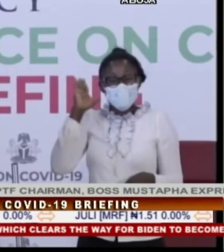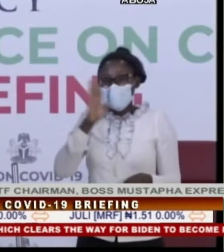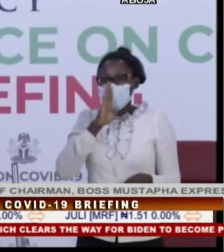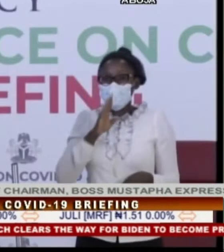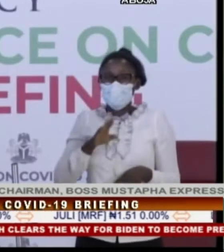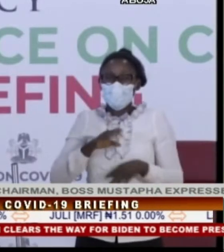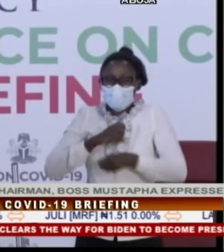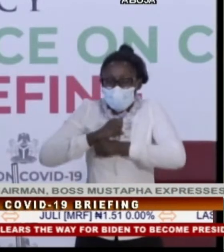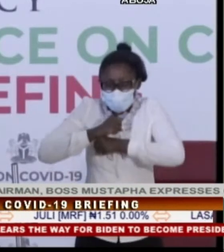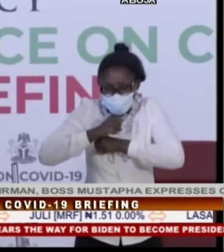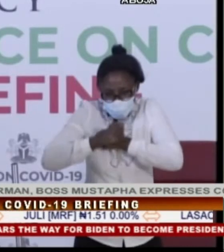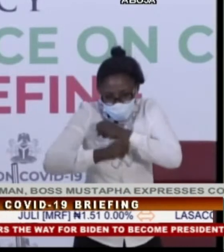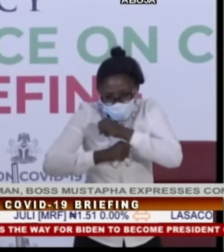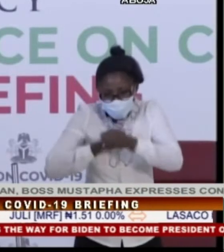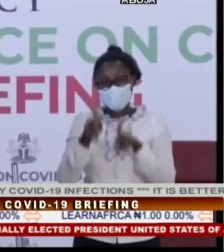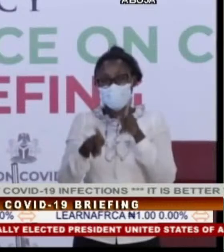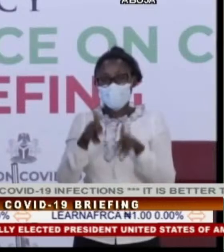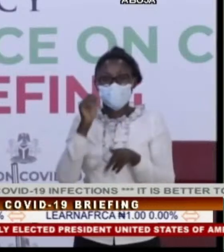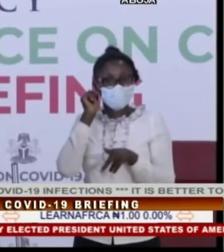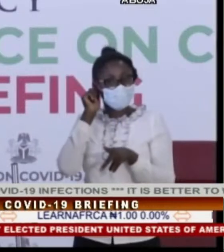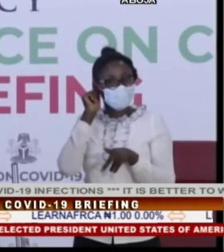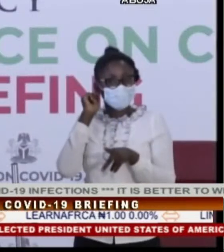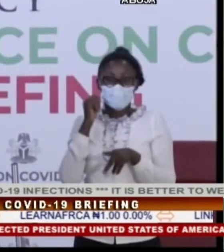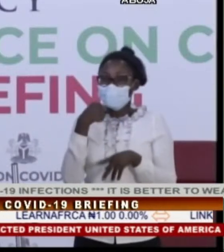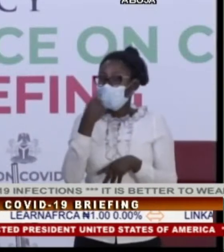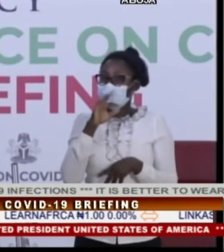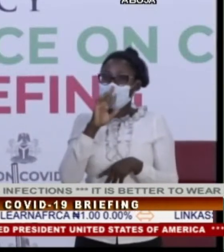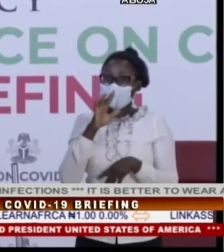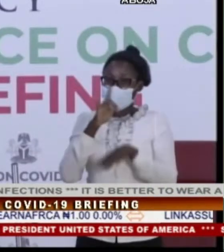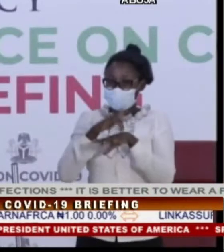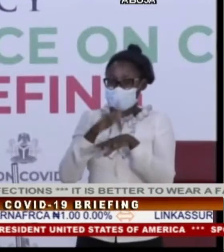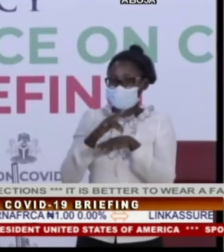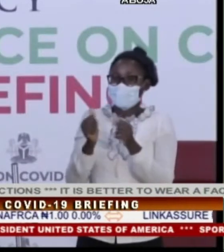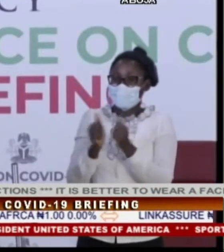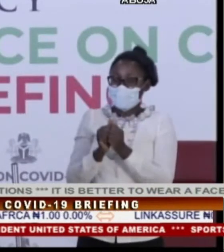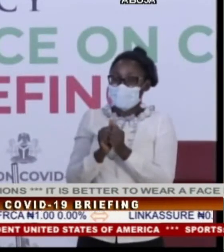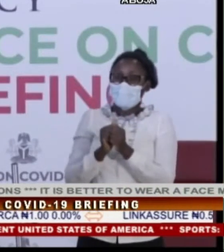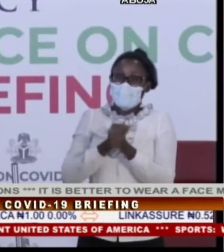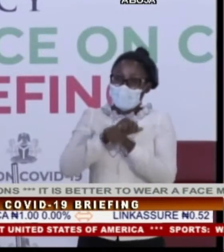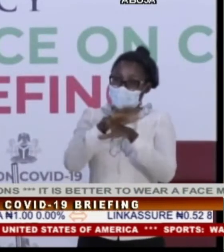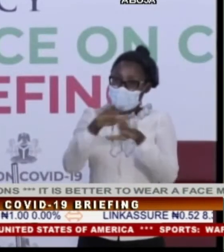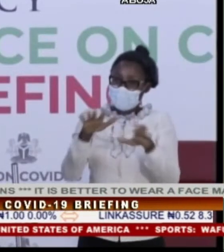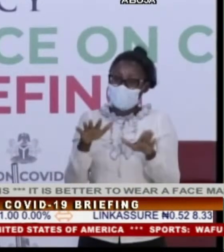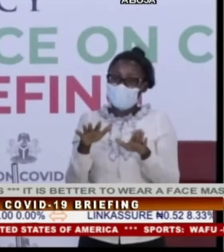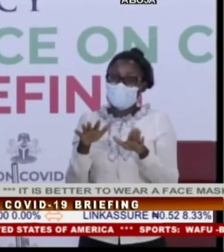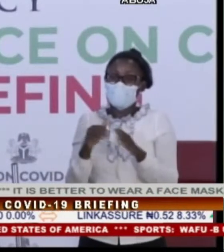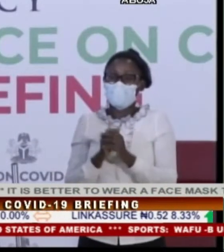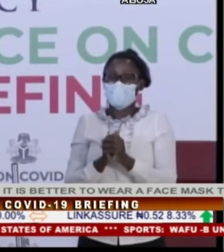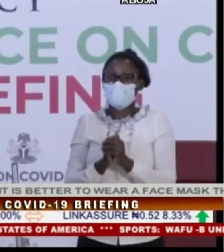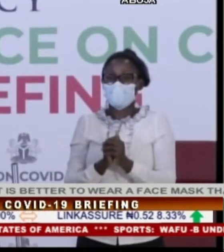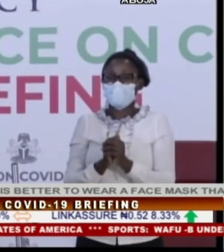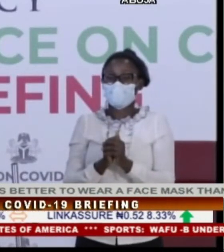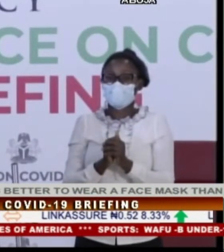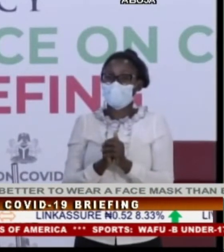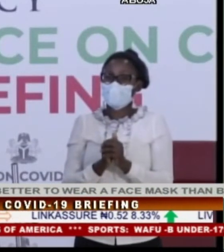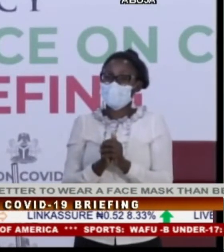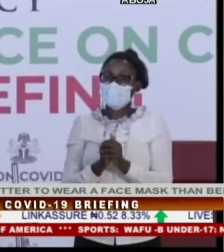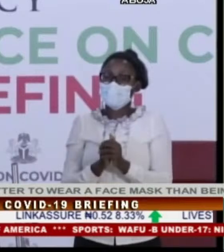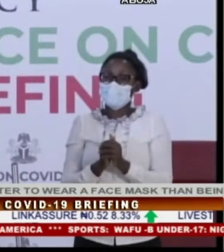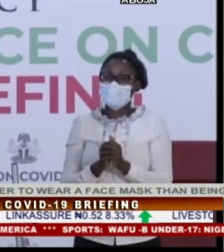our appeal to you is that we must be very aggressive with our communication now, because we are at a tipping point.